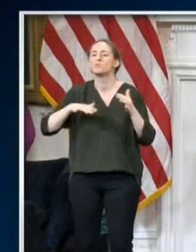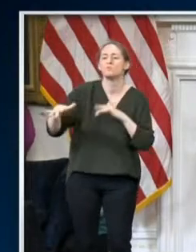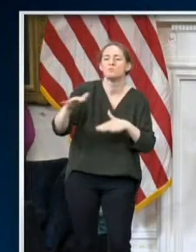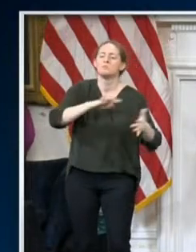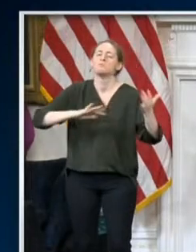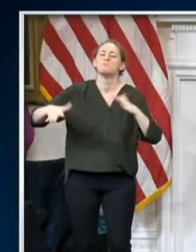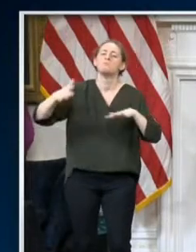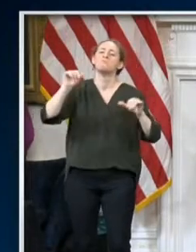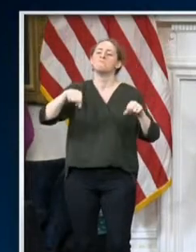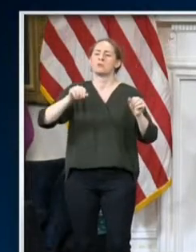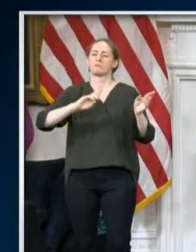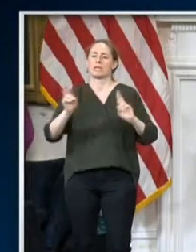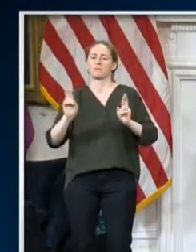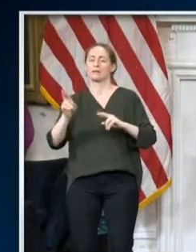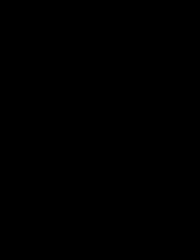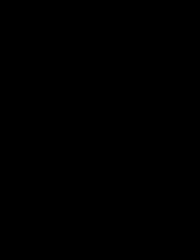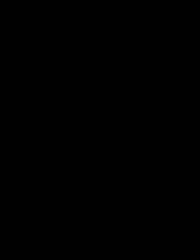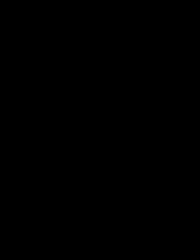surge.